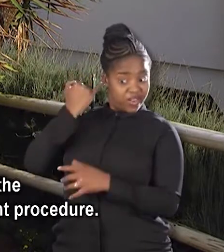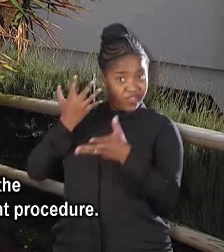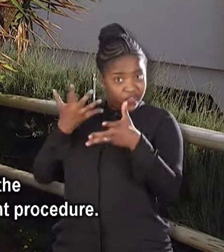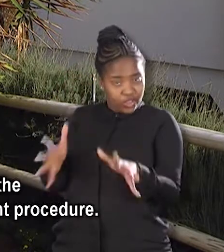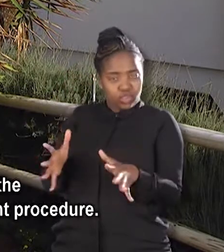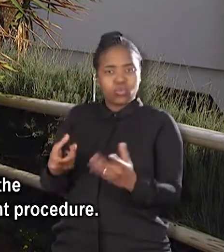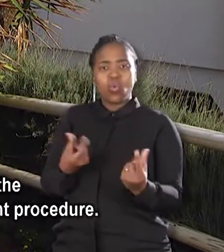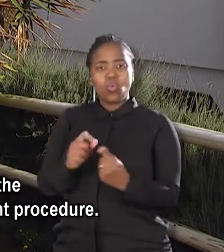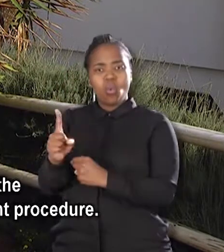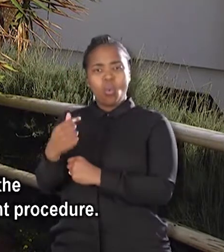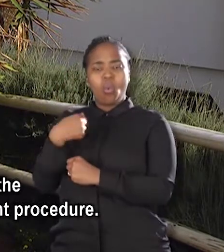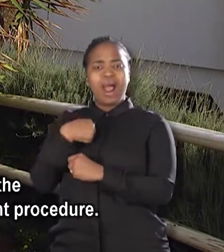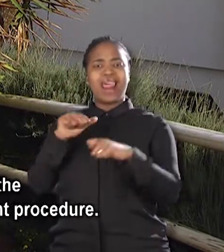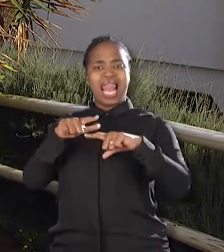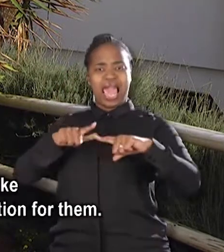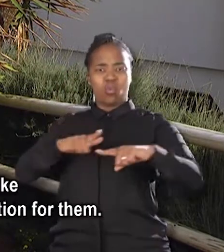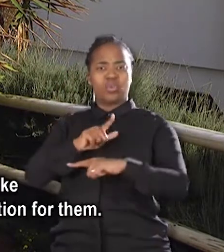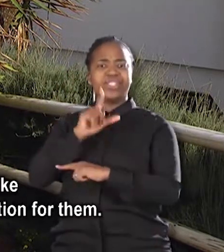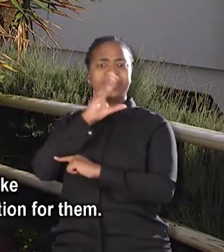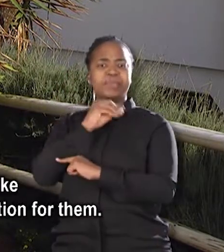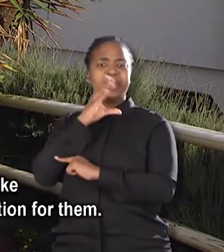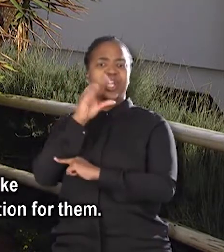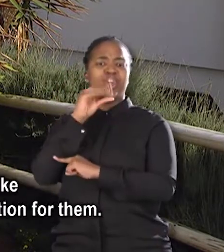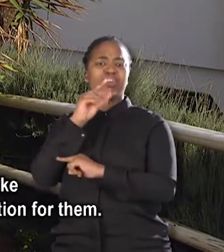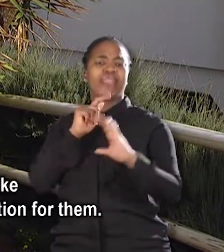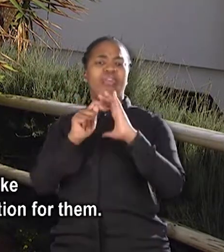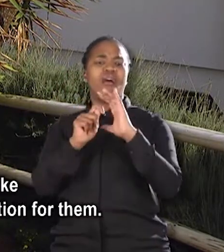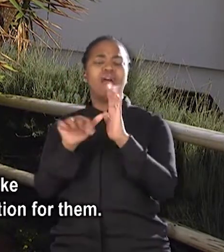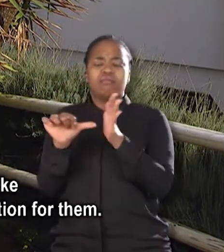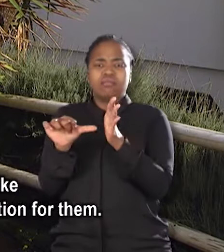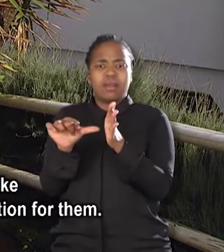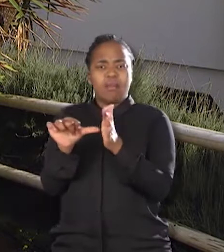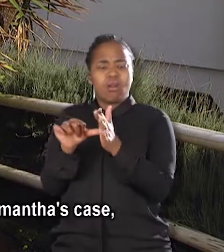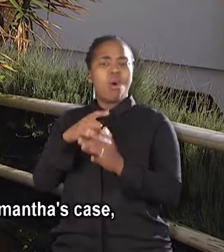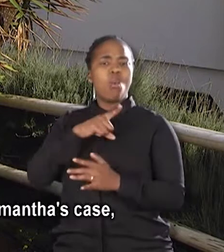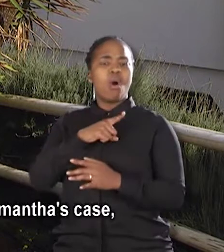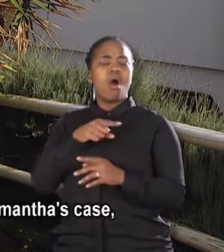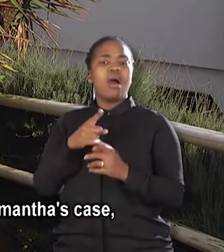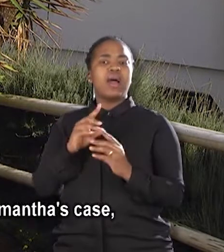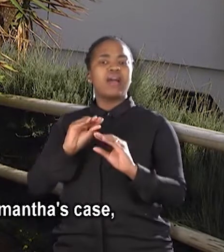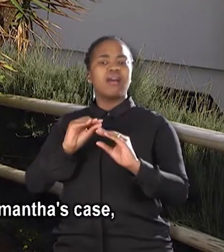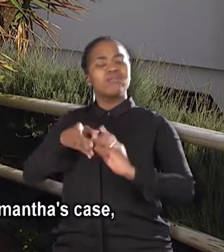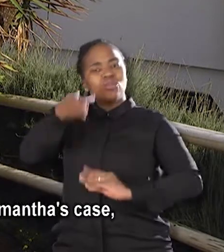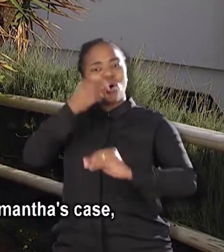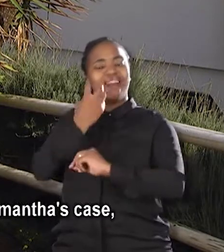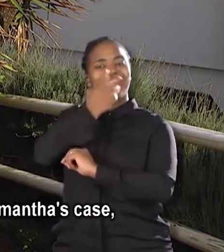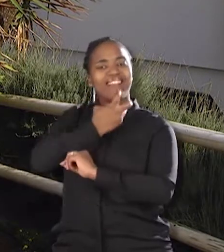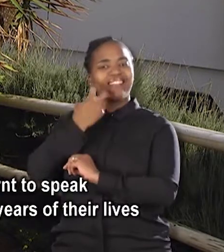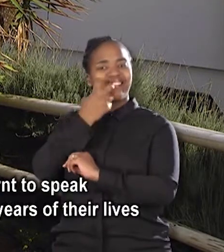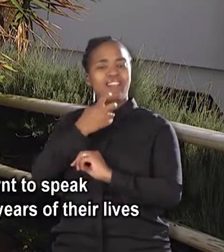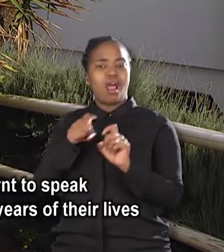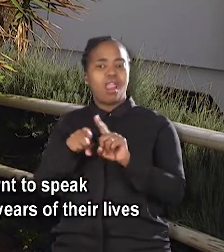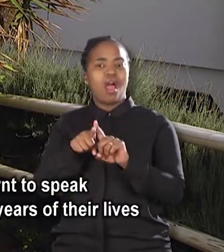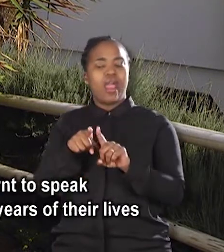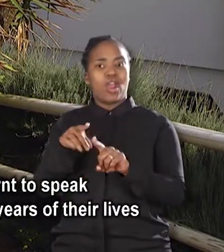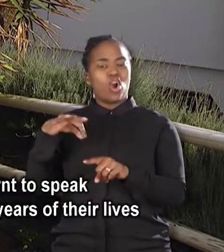therapy after the cochlear implant procedure. It's more like an oral rehabilitation for them because, like in Corban and Samantha's case, they